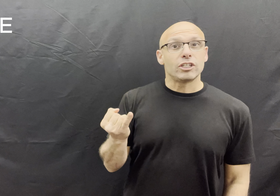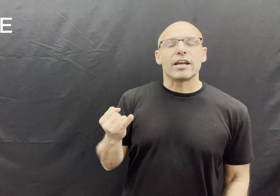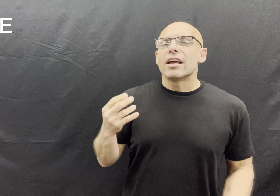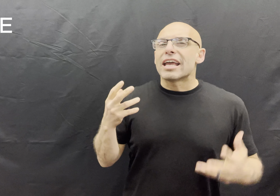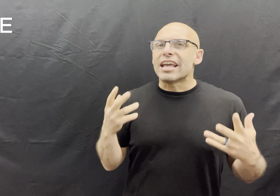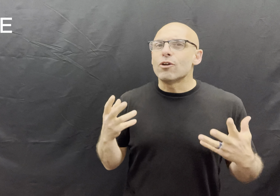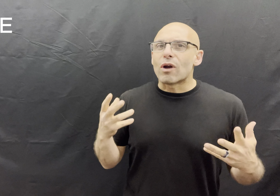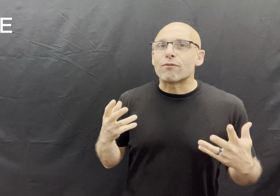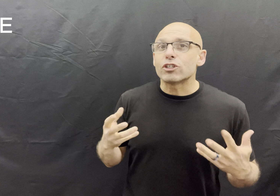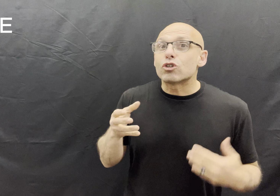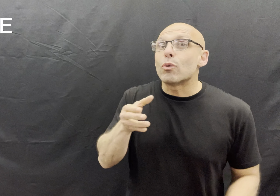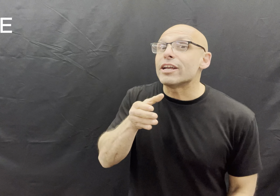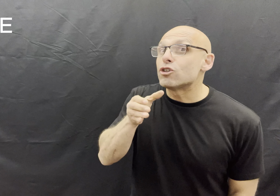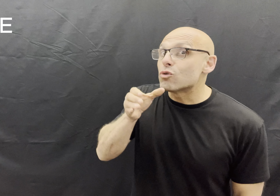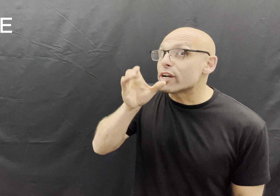J. In reference to a drink,